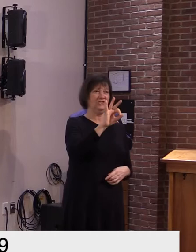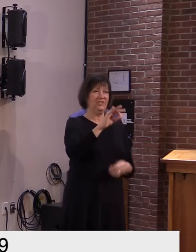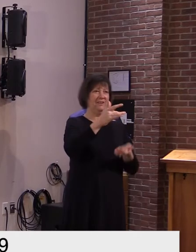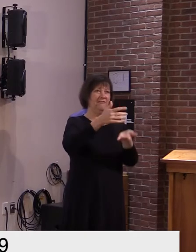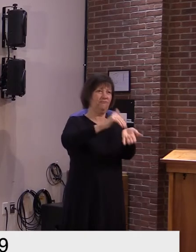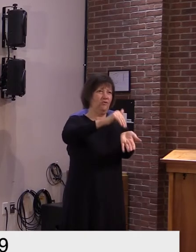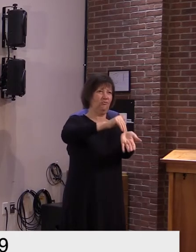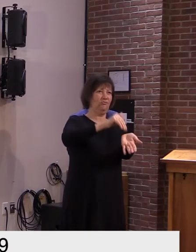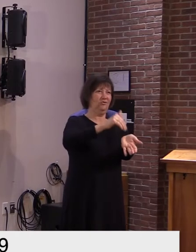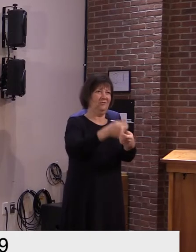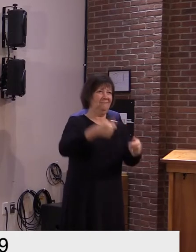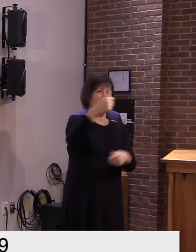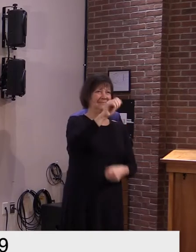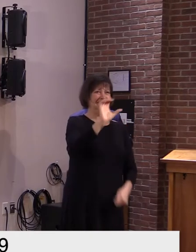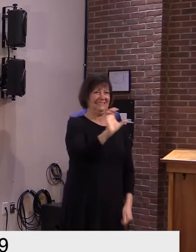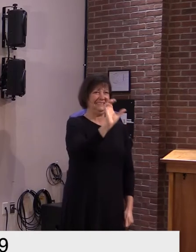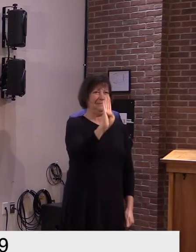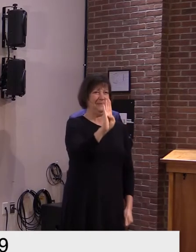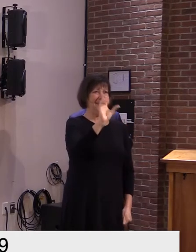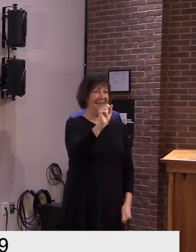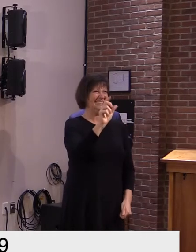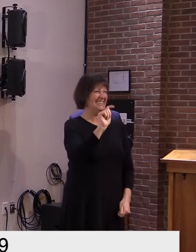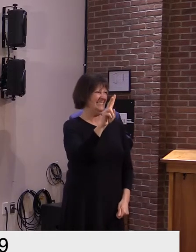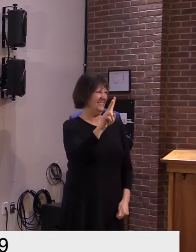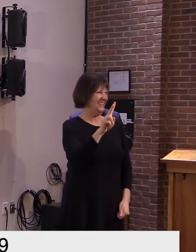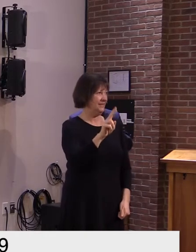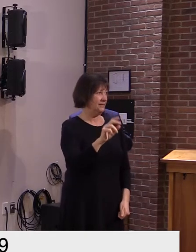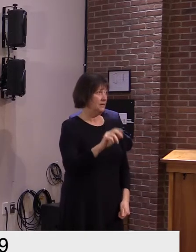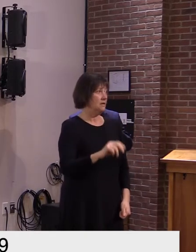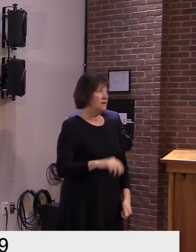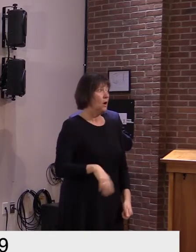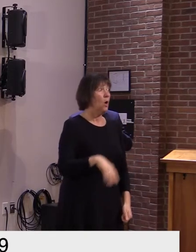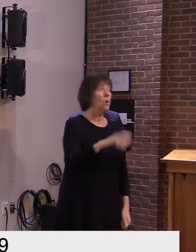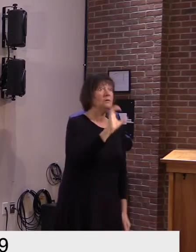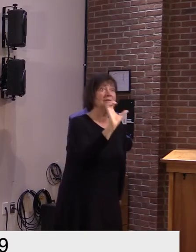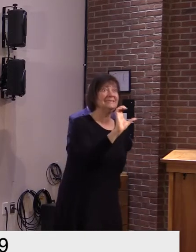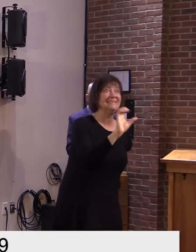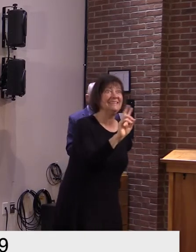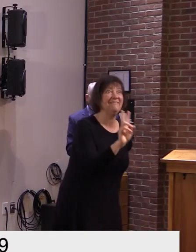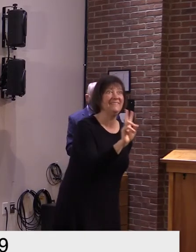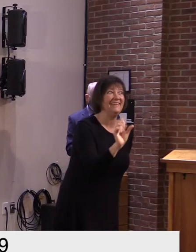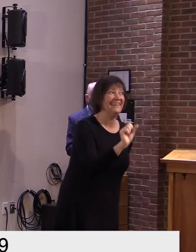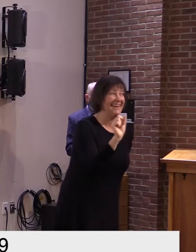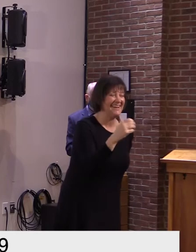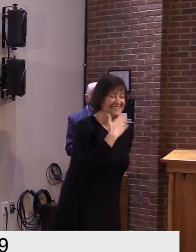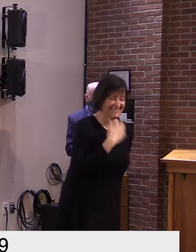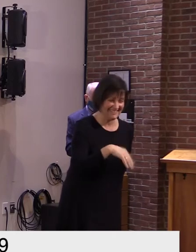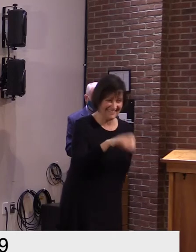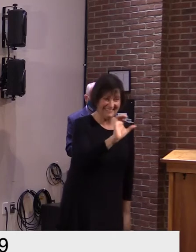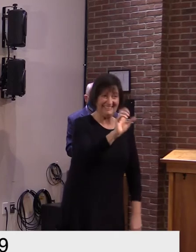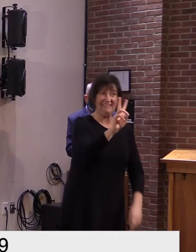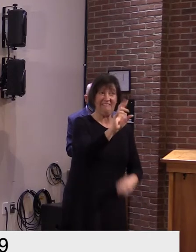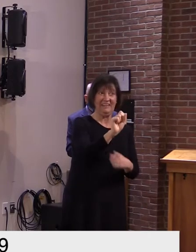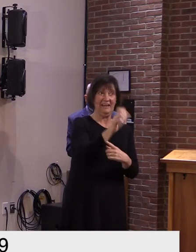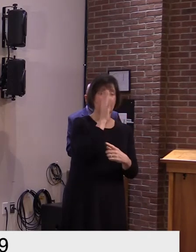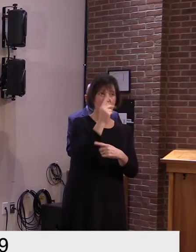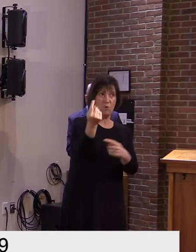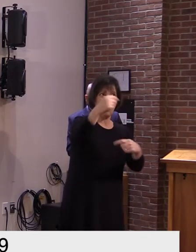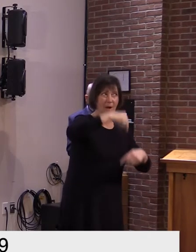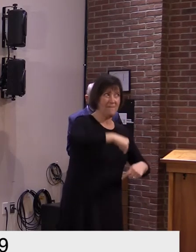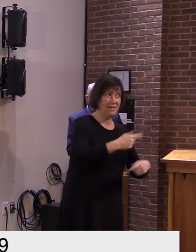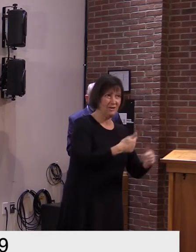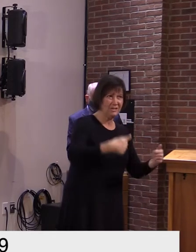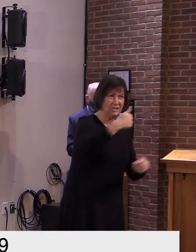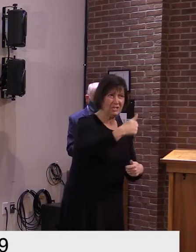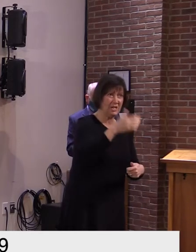CVS. Chief medical officer at CVS is coming, or apparently allegedly coming to Vermont next week to